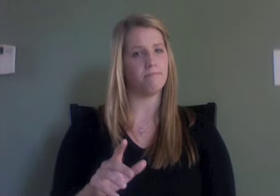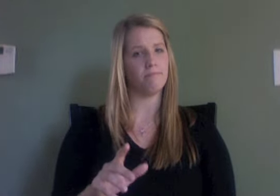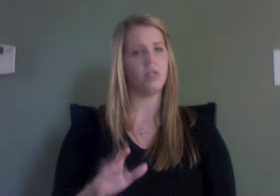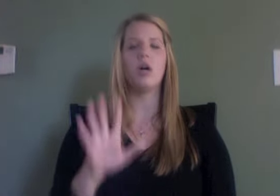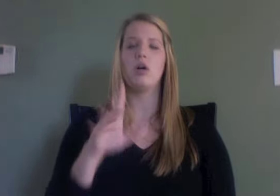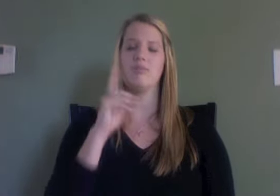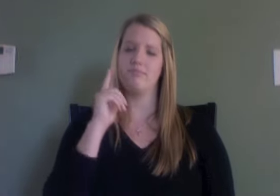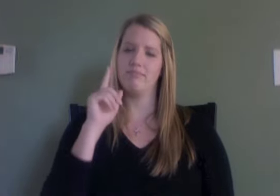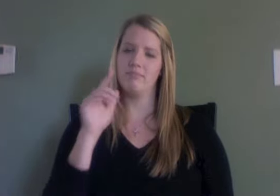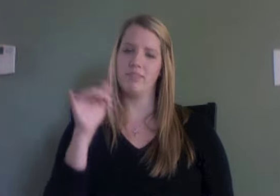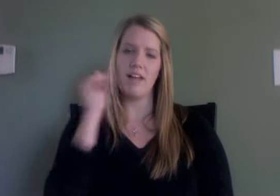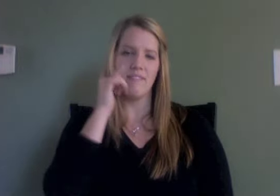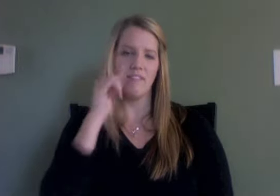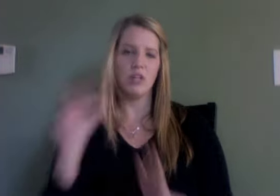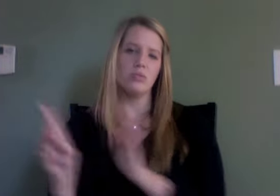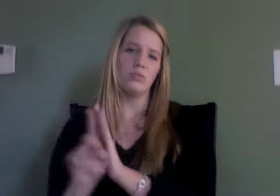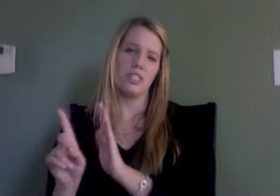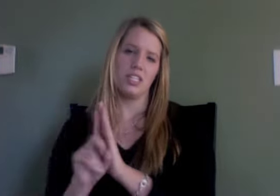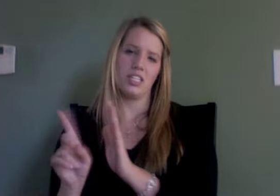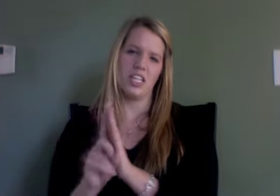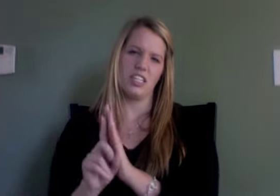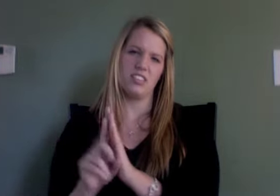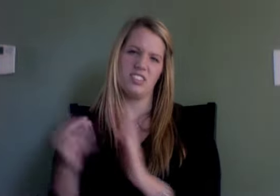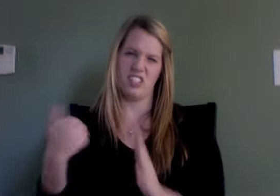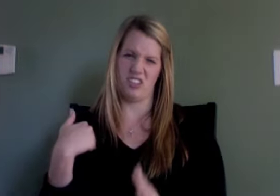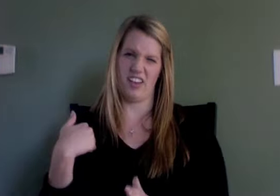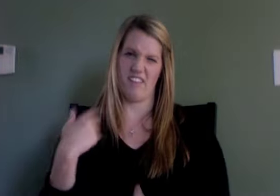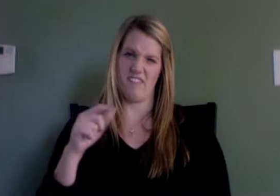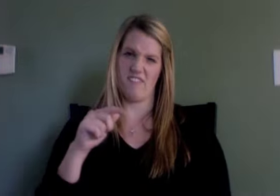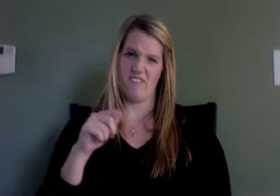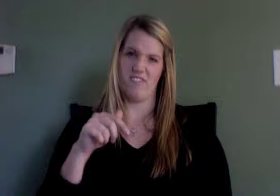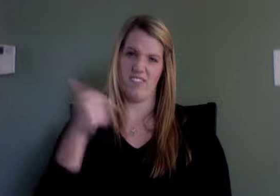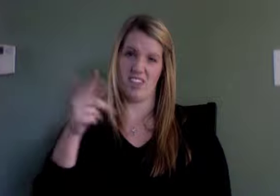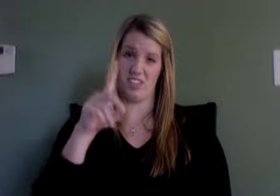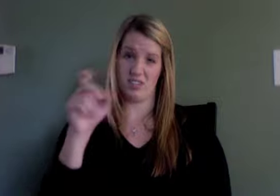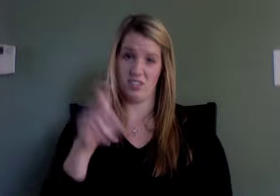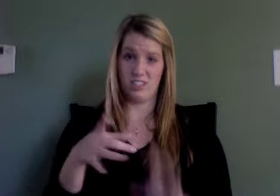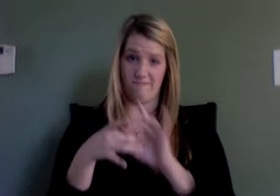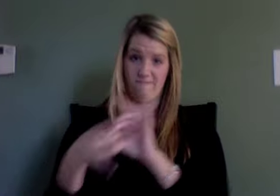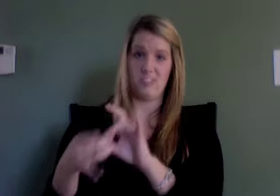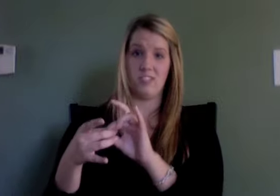My phone is ringing. So are there any other questions that you have about this, or is that